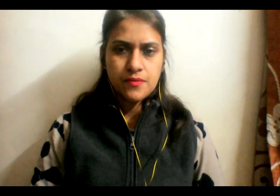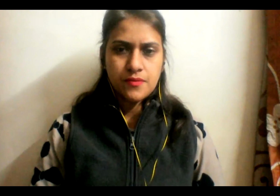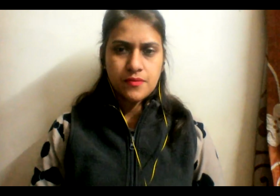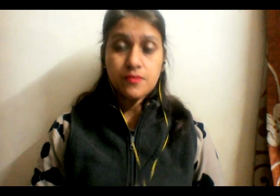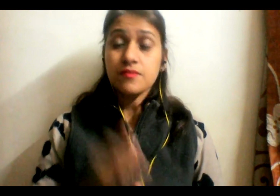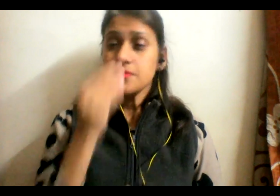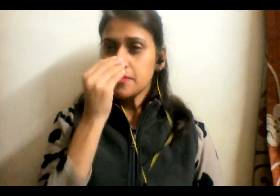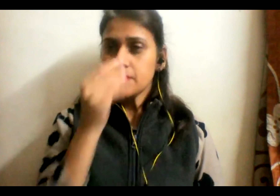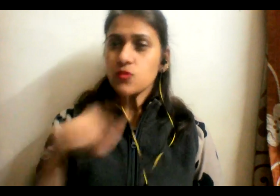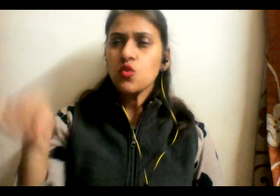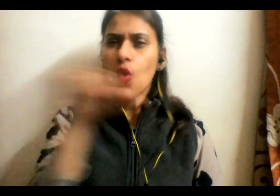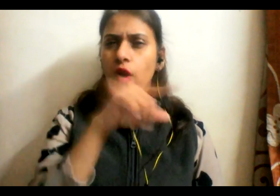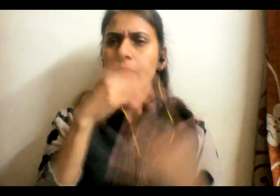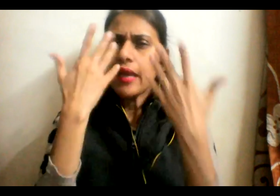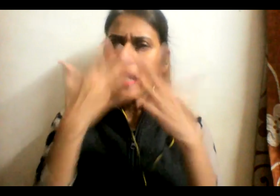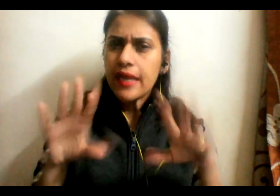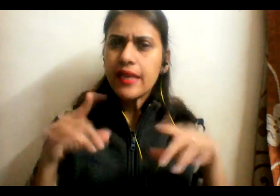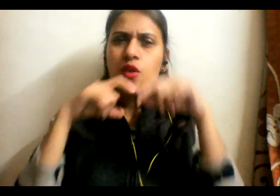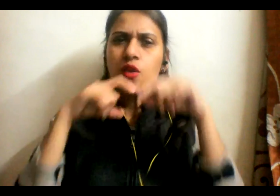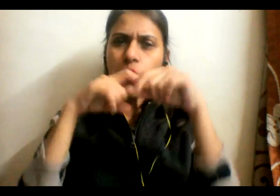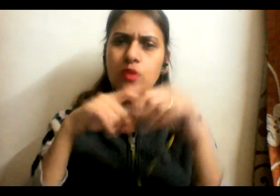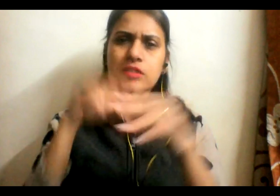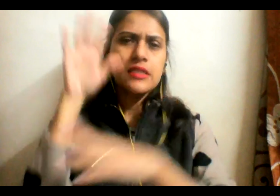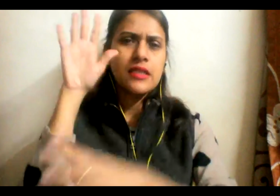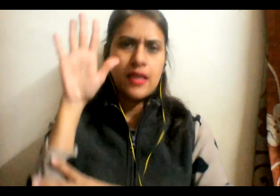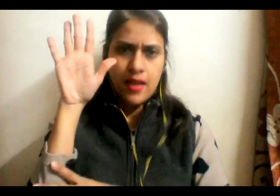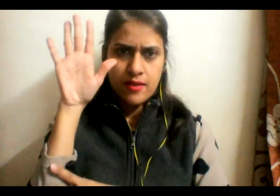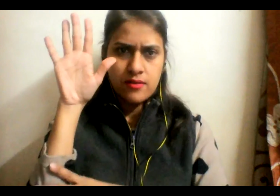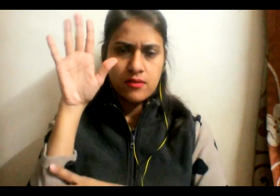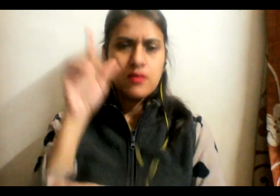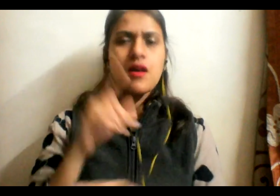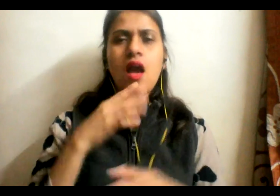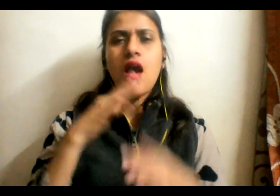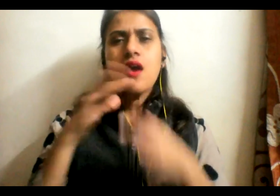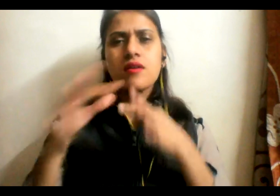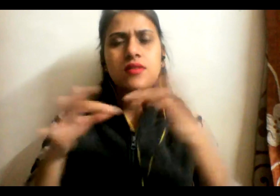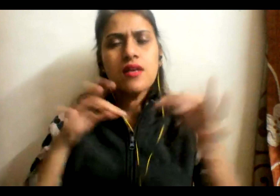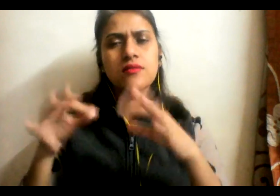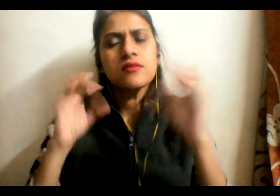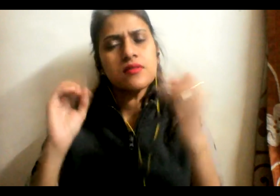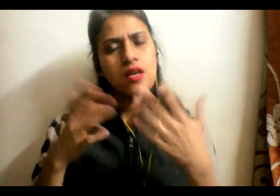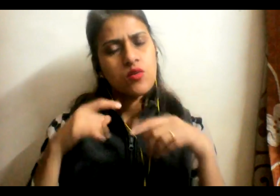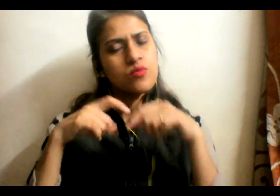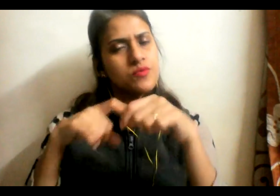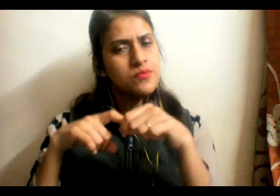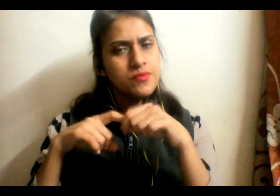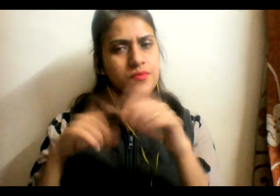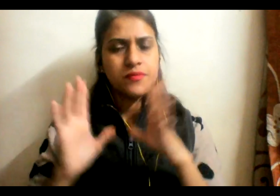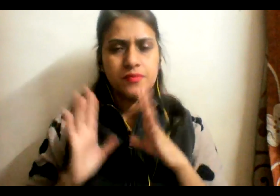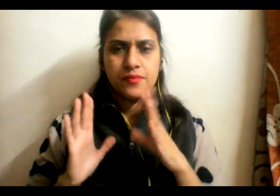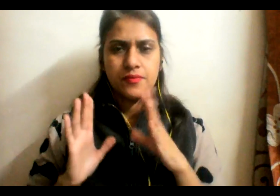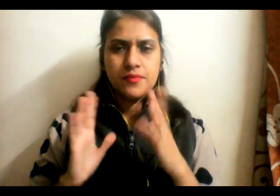ahead one by one. You can raise your hand and we can start with the question answer sessions if anyone has.